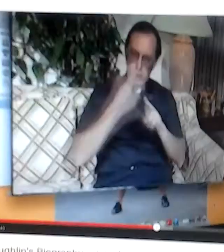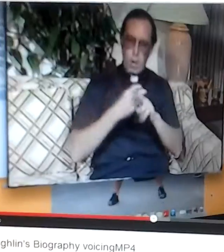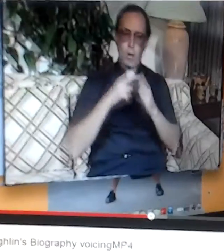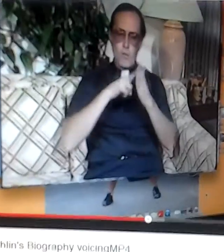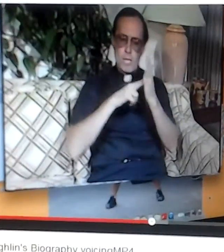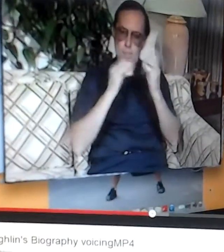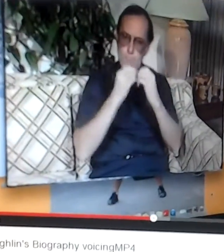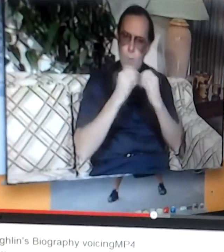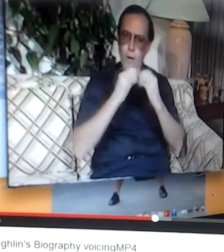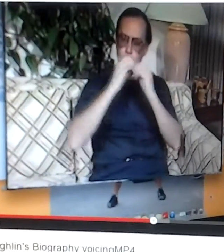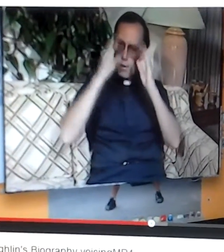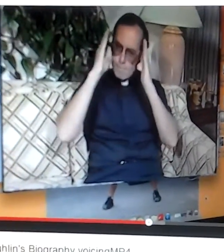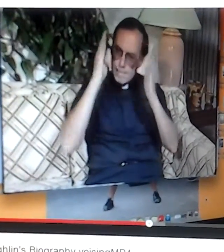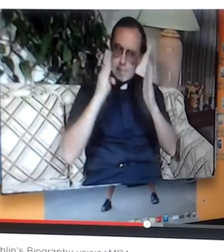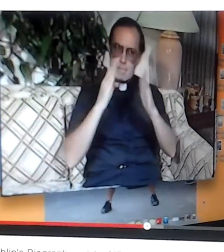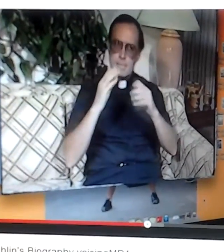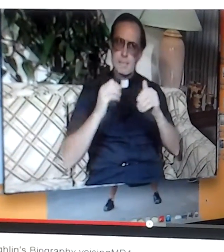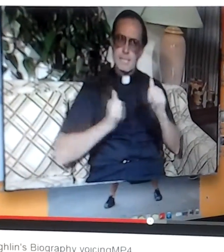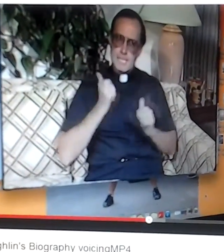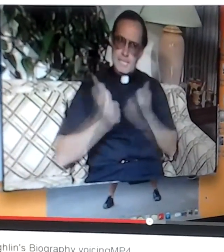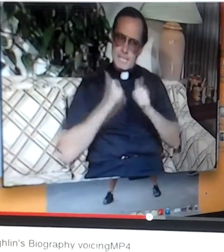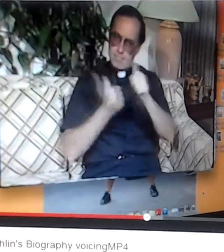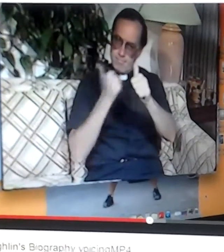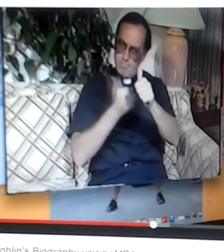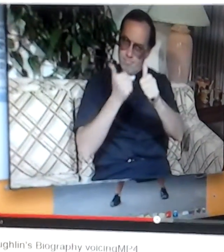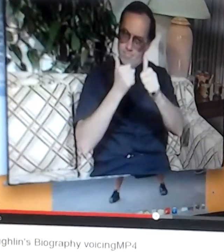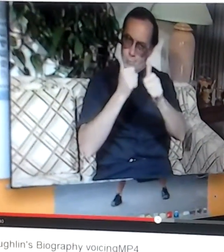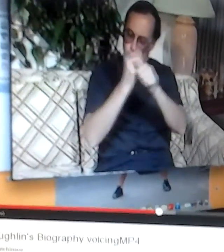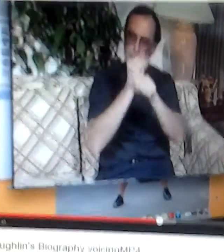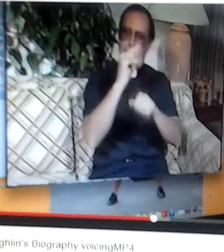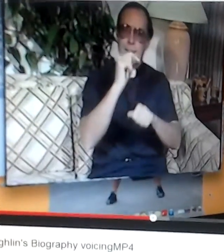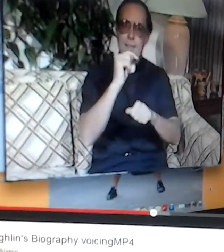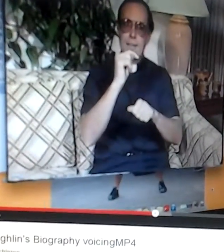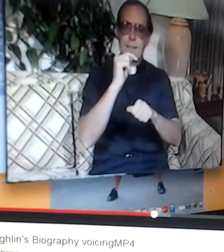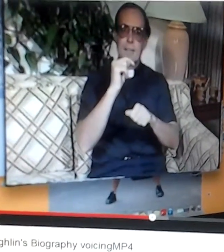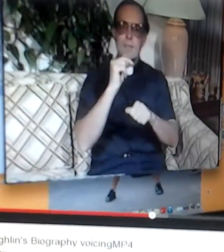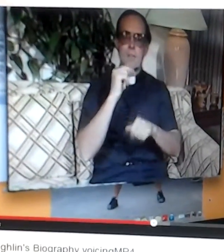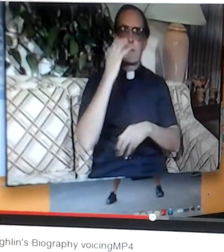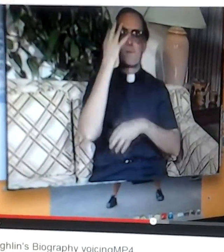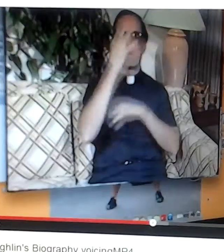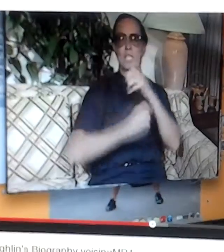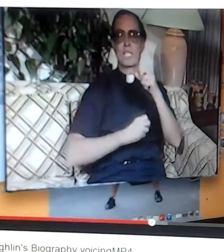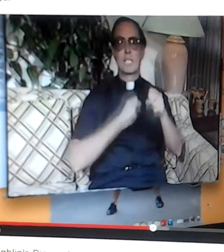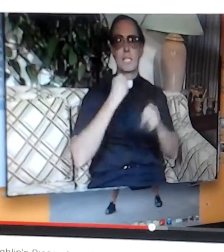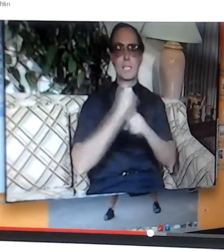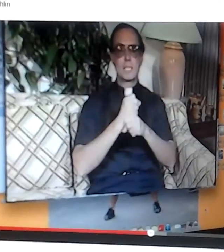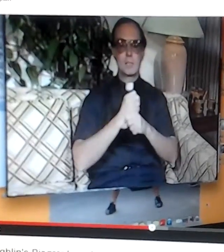It's hard for me being deaf amidst the hearing people because I miss a lot of information.